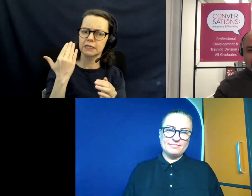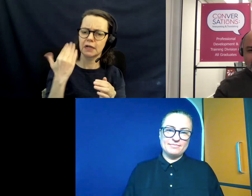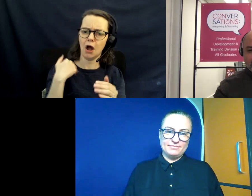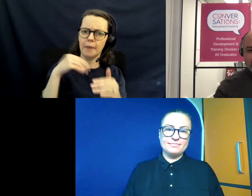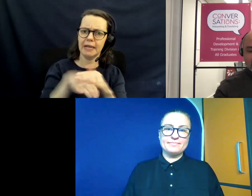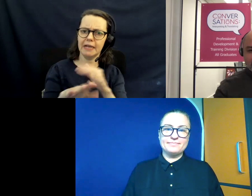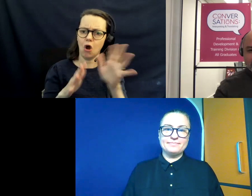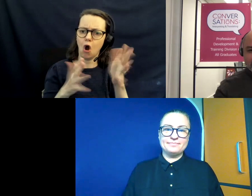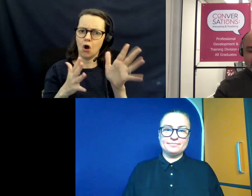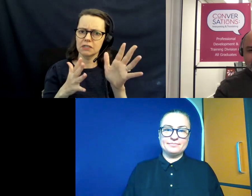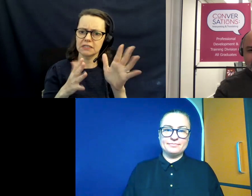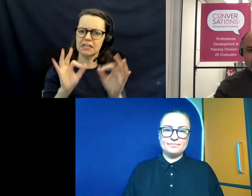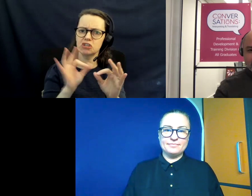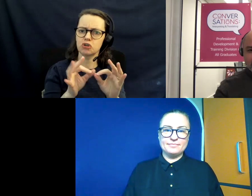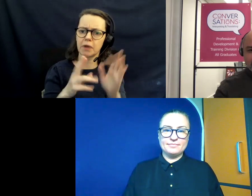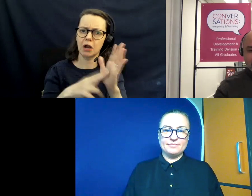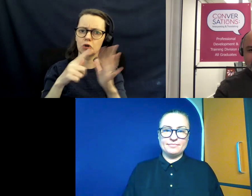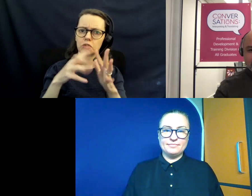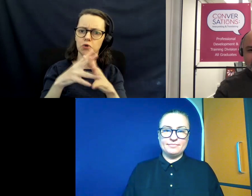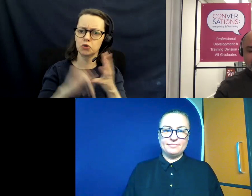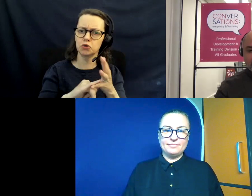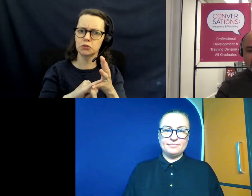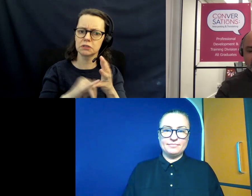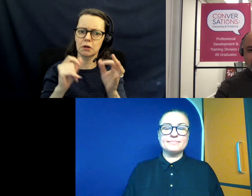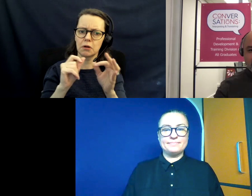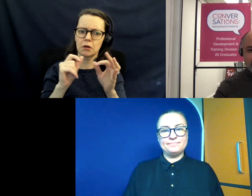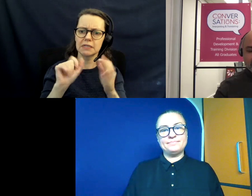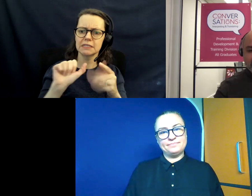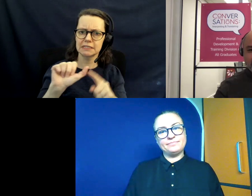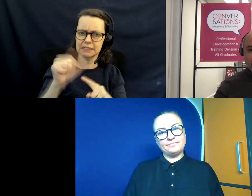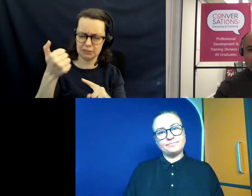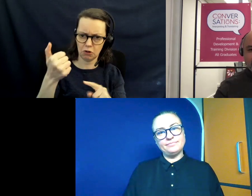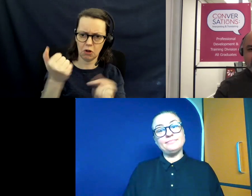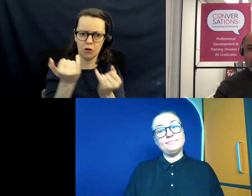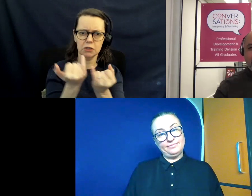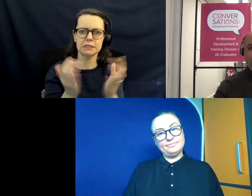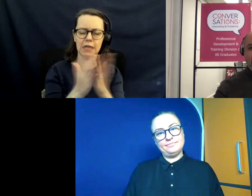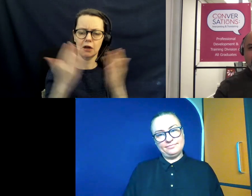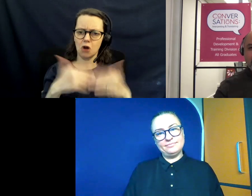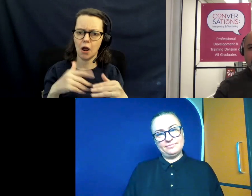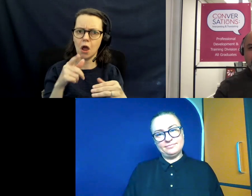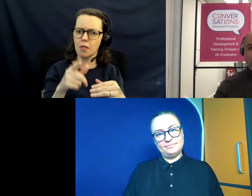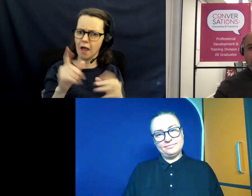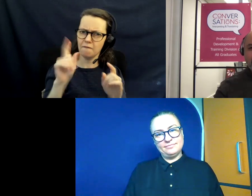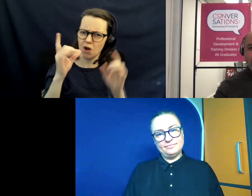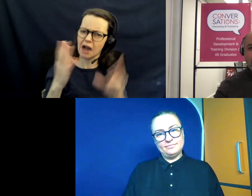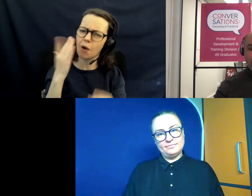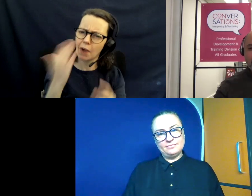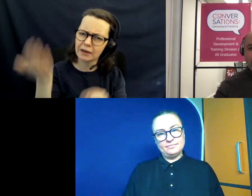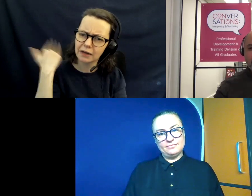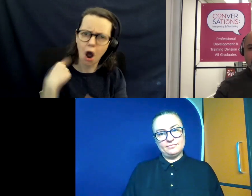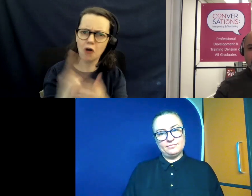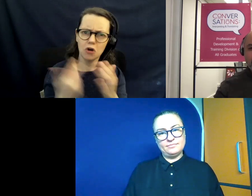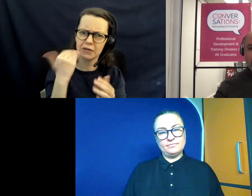the Auslan interpreted news bulletin, 6 o'clock Sunday evenings on ABC News. How long has it been going on for?